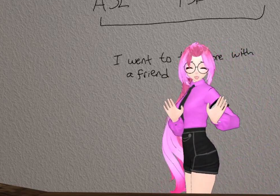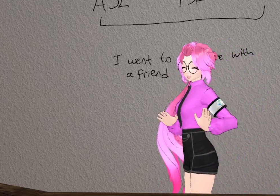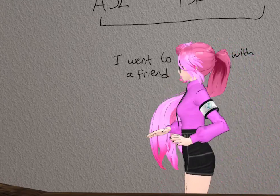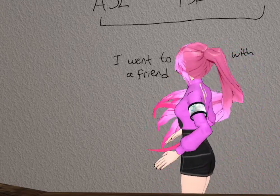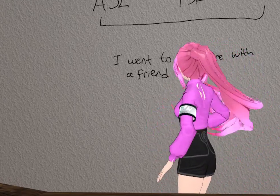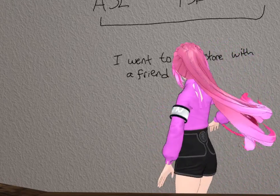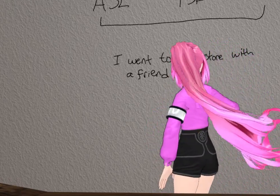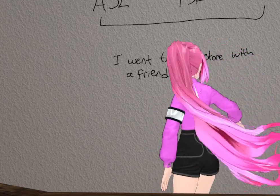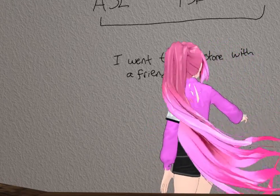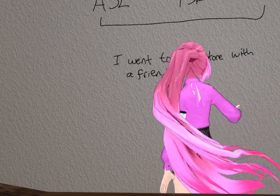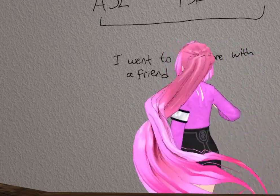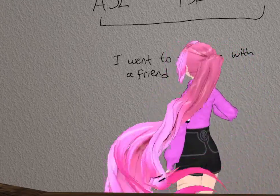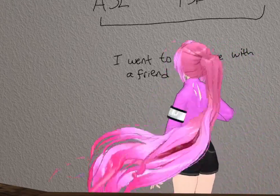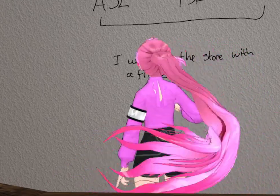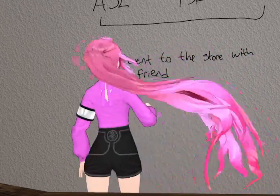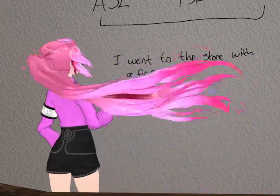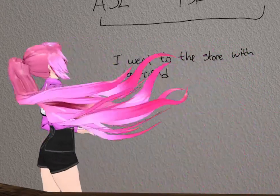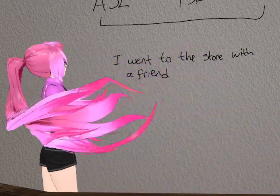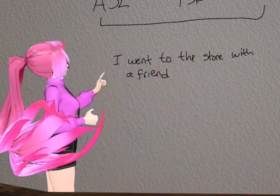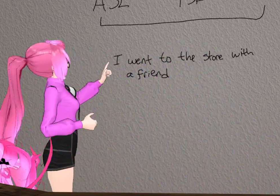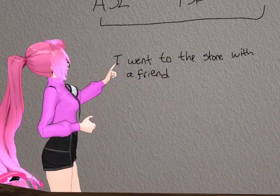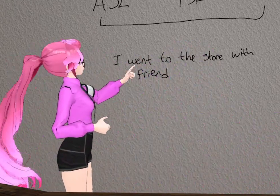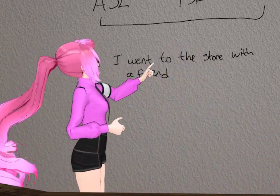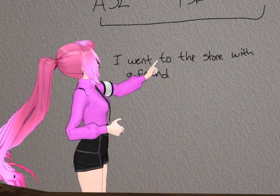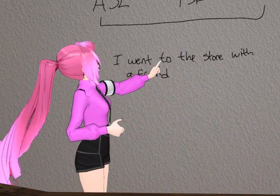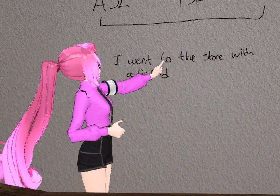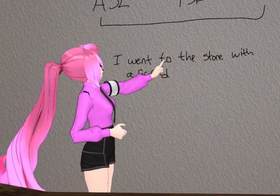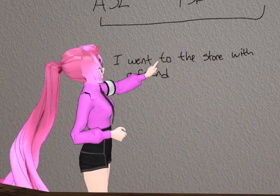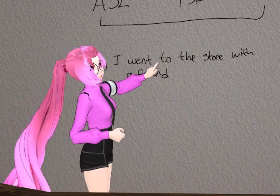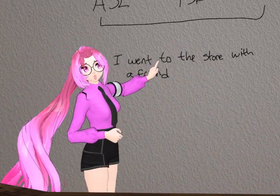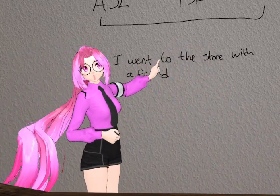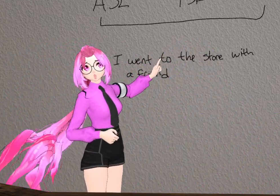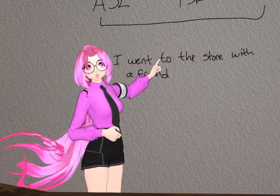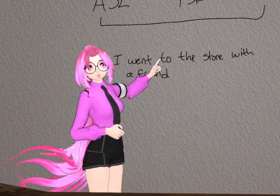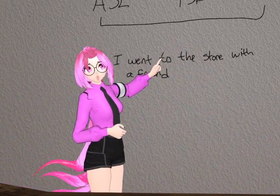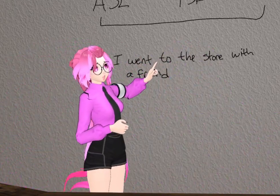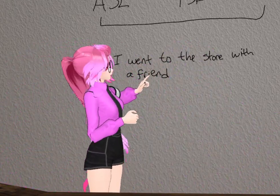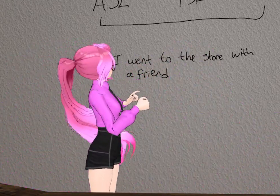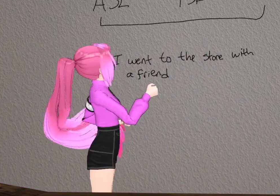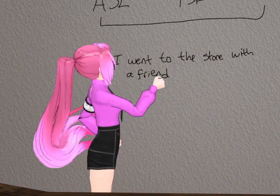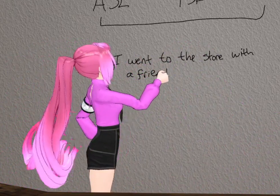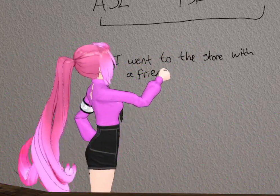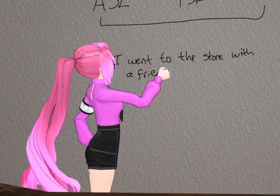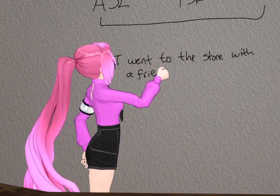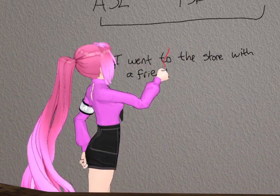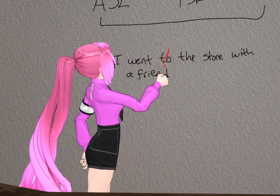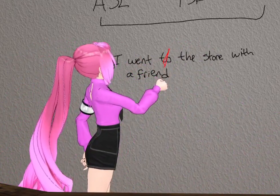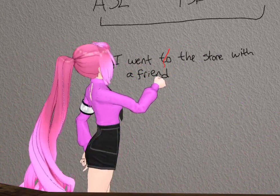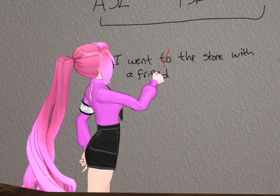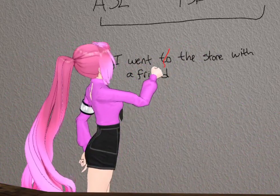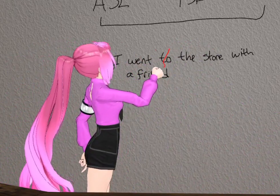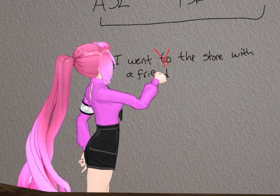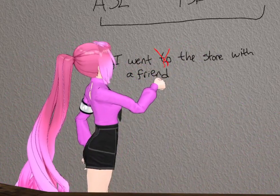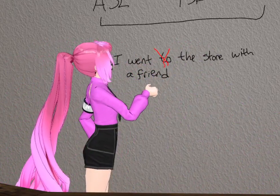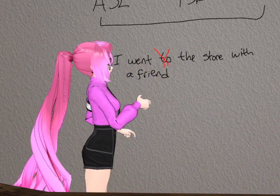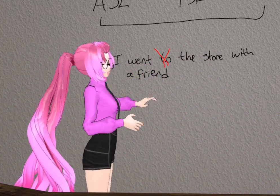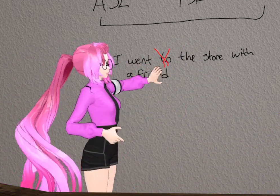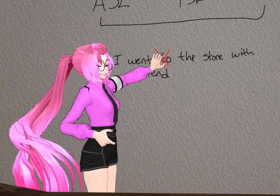wouldn't, but instead we're just going to do this. I went to the store. To, we're going to cross that out. We don't